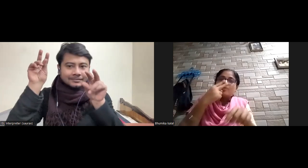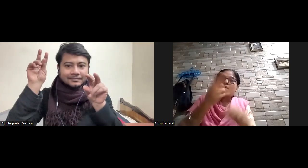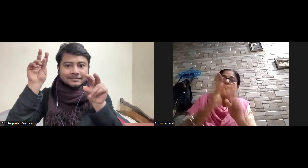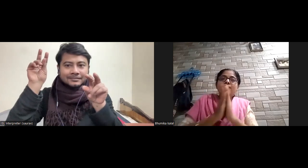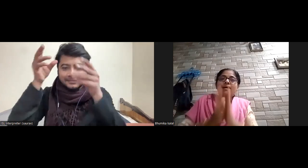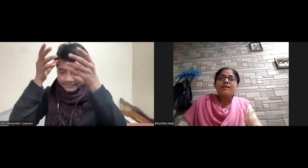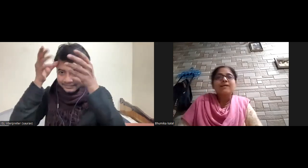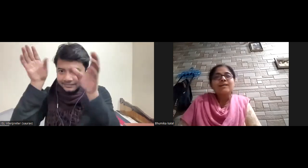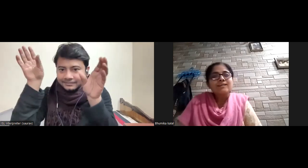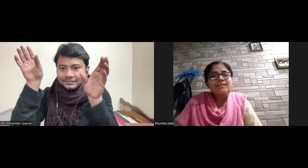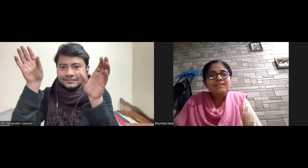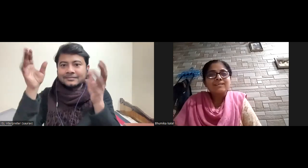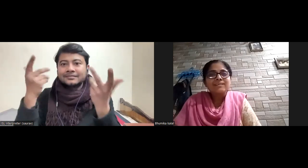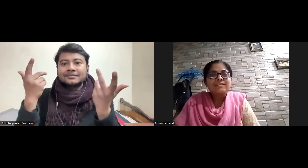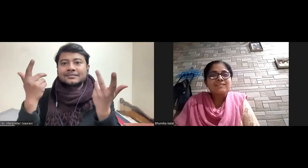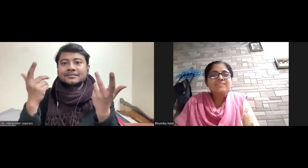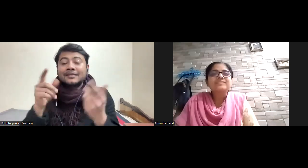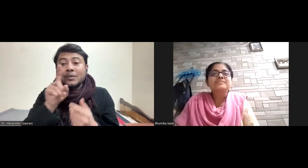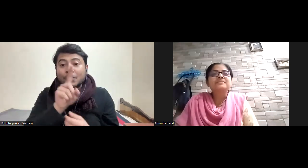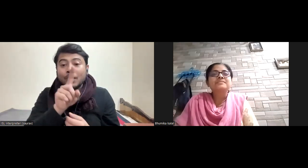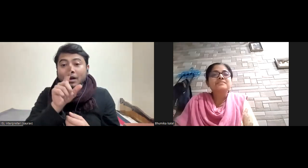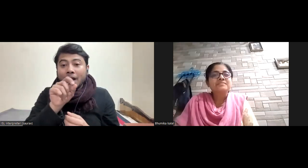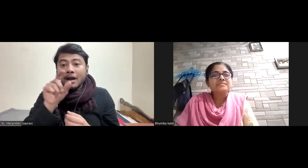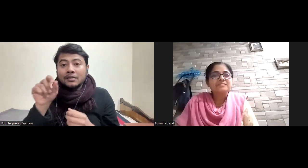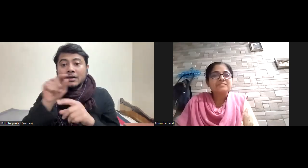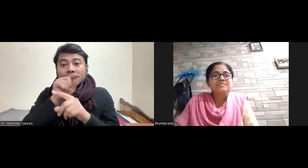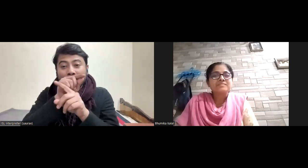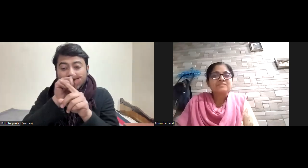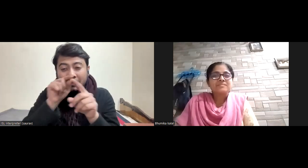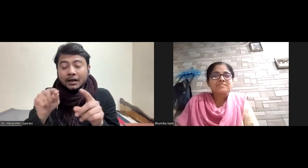about undivided 100% attention on Krishna.